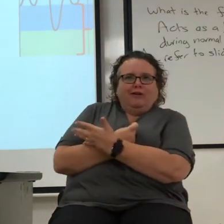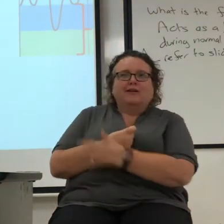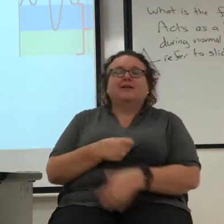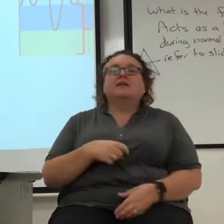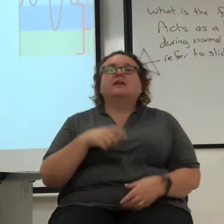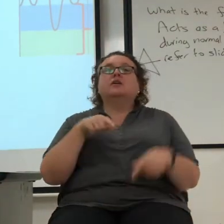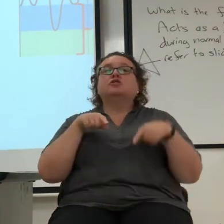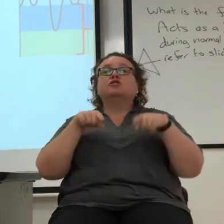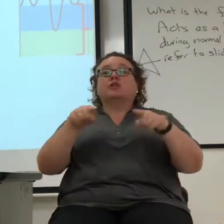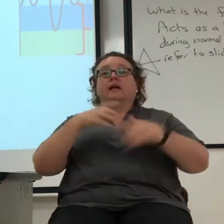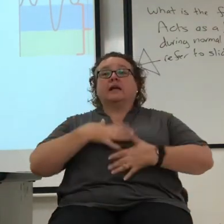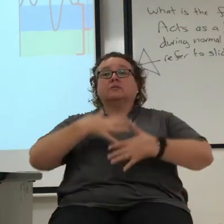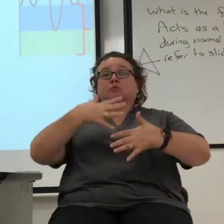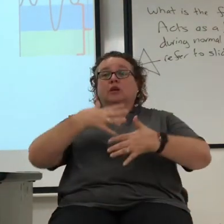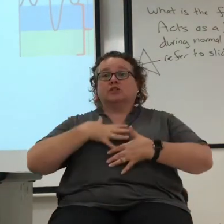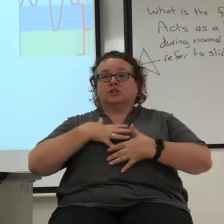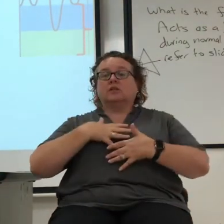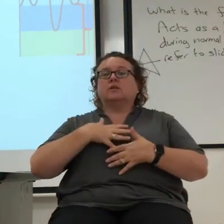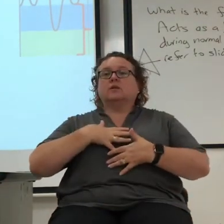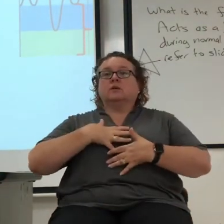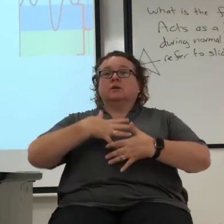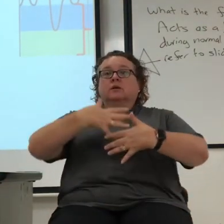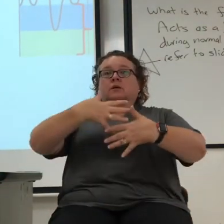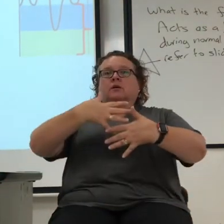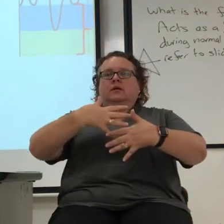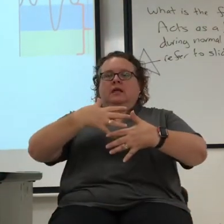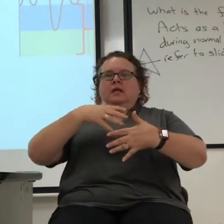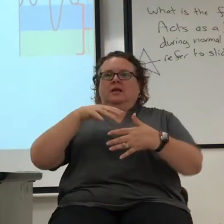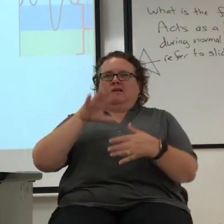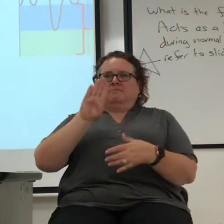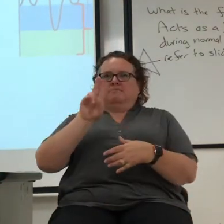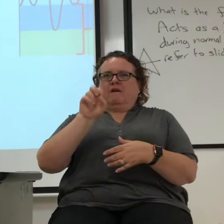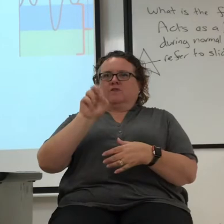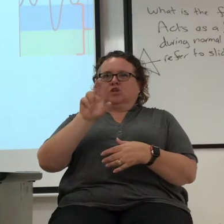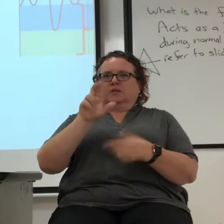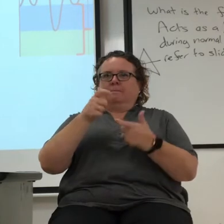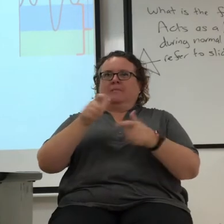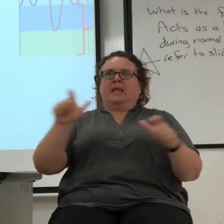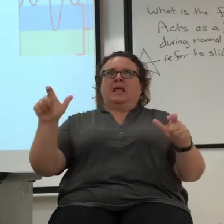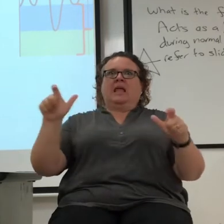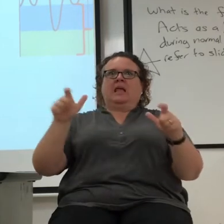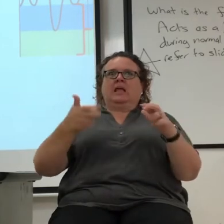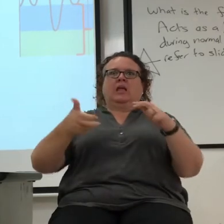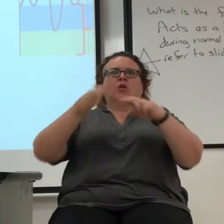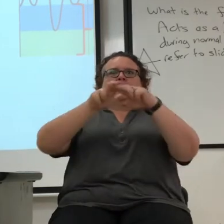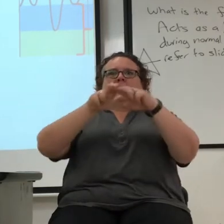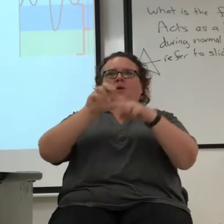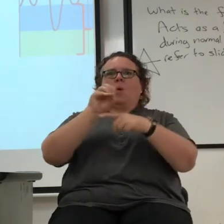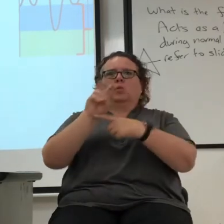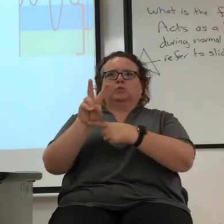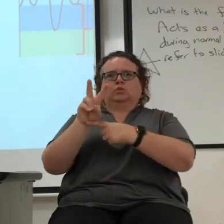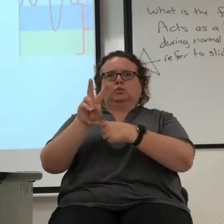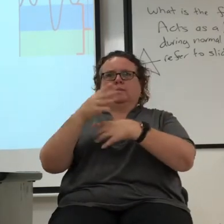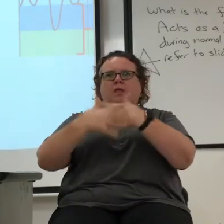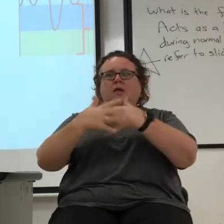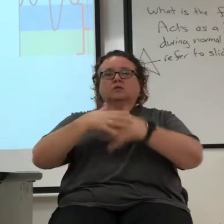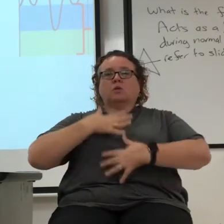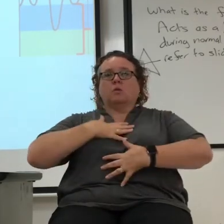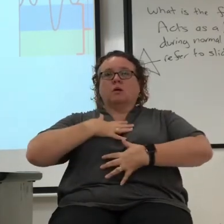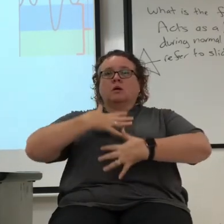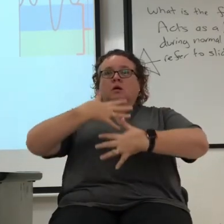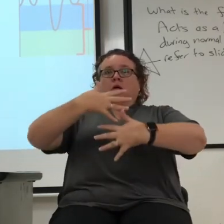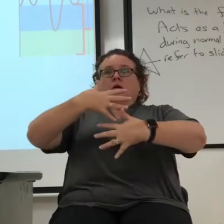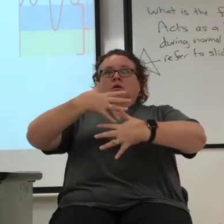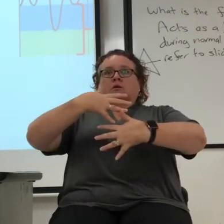During inspiration, FRC buffers a big increase in O2 blood, okay, right? So you're breathing in fresh